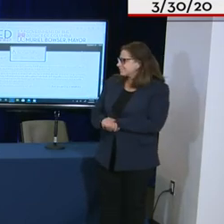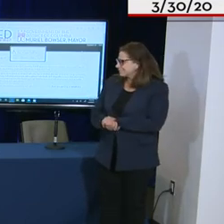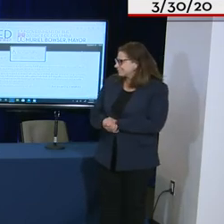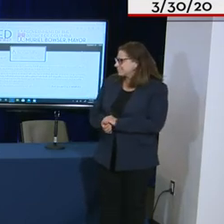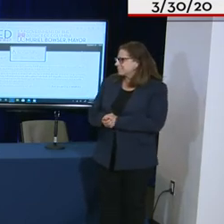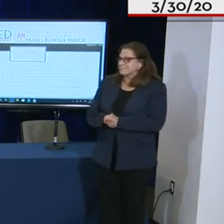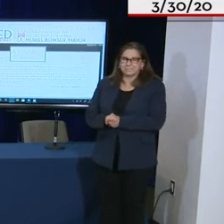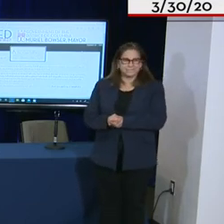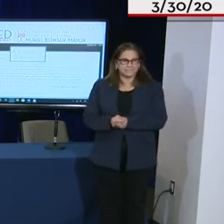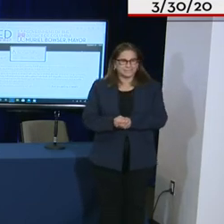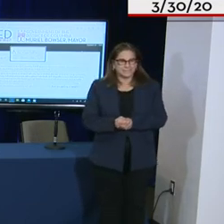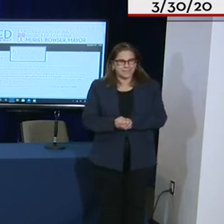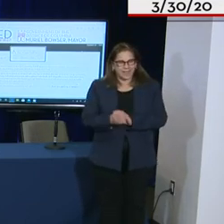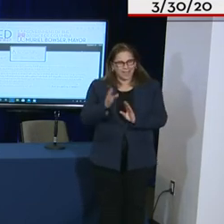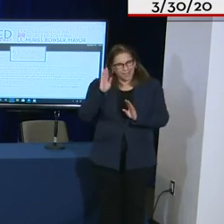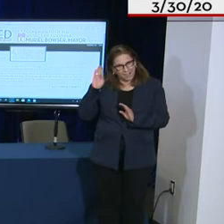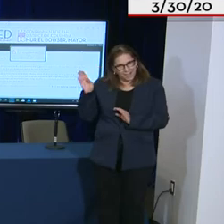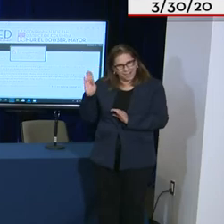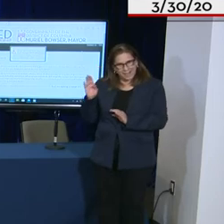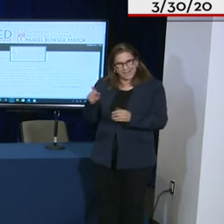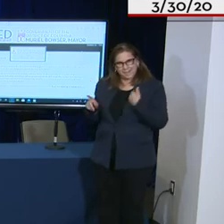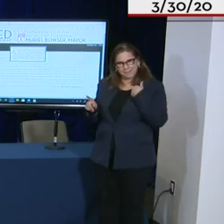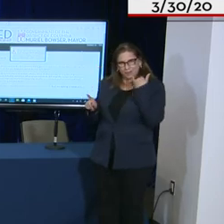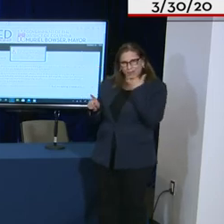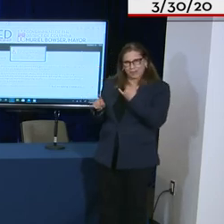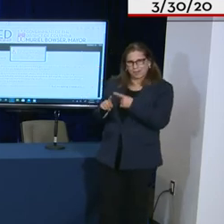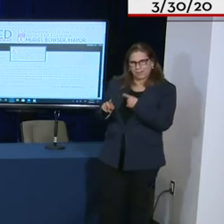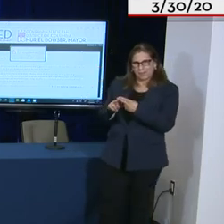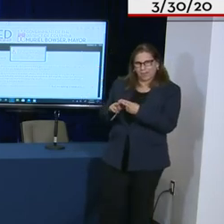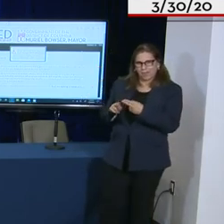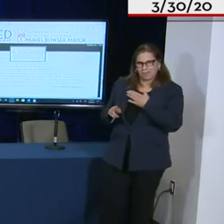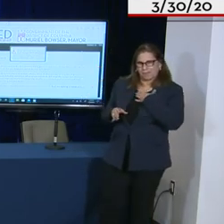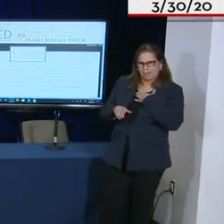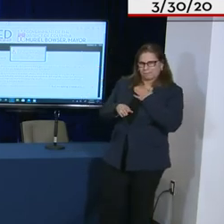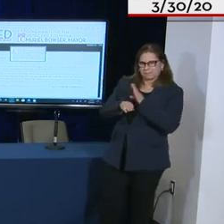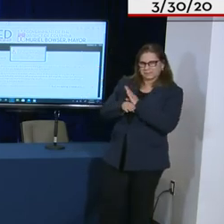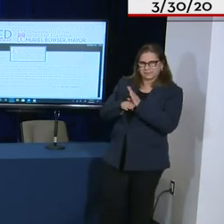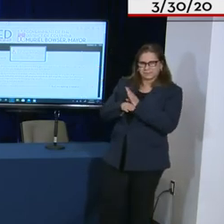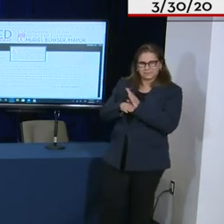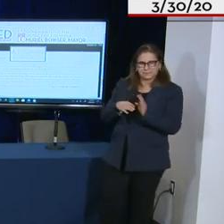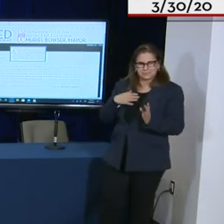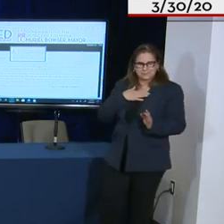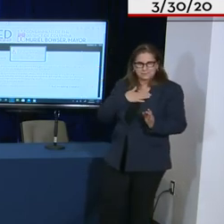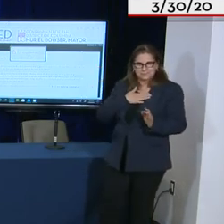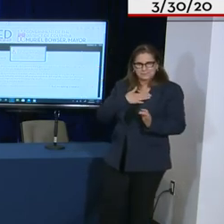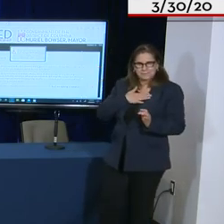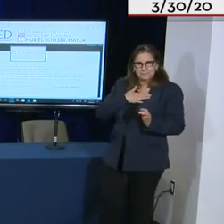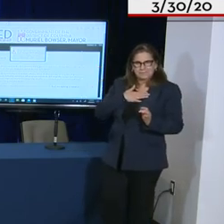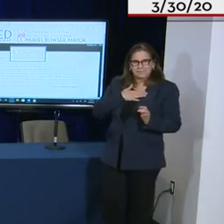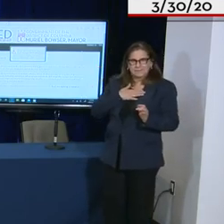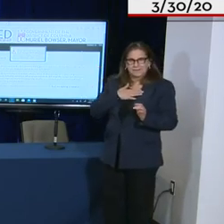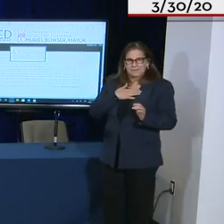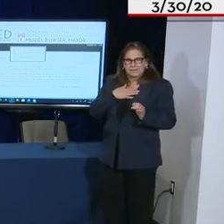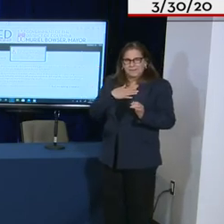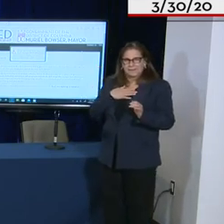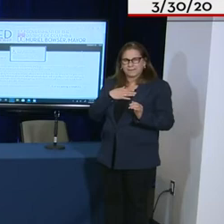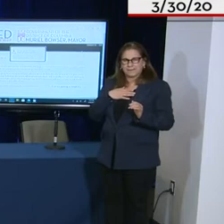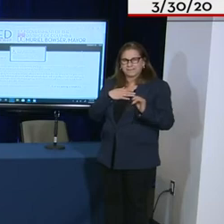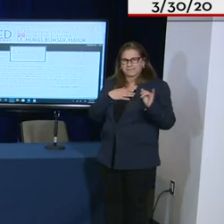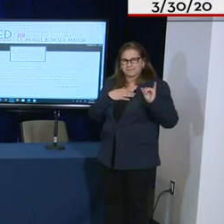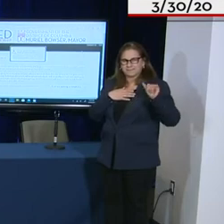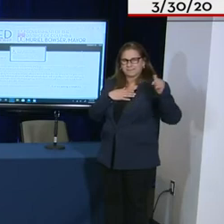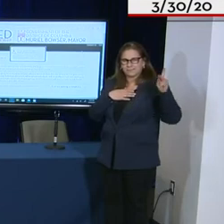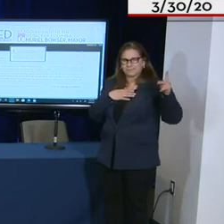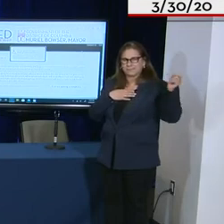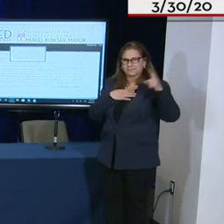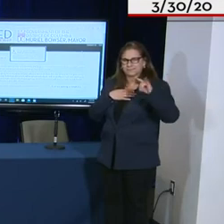Hi, yes. I was calling about my business. It was similar to a question that was asked earlier. We just applied for the